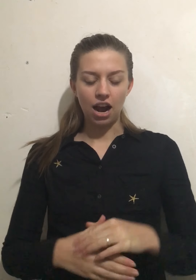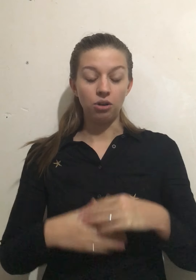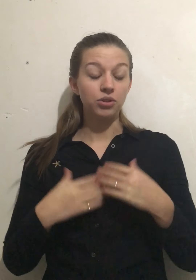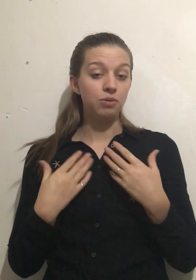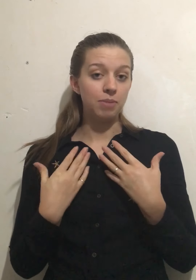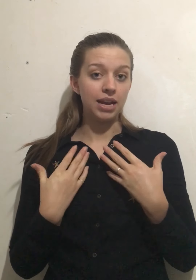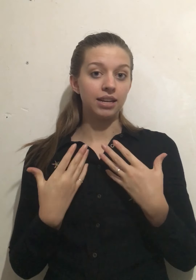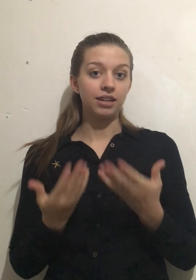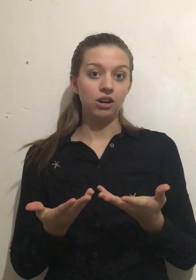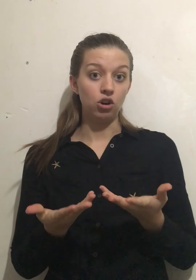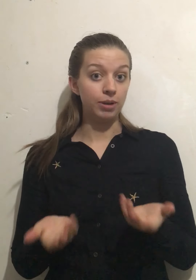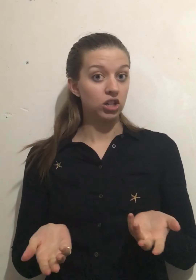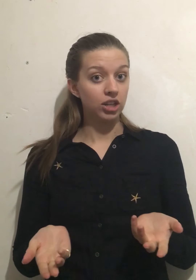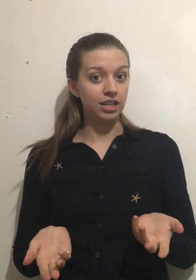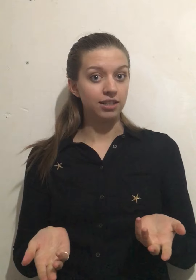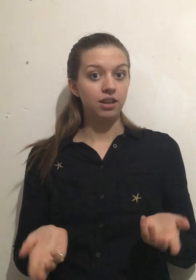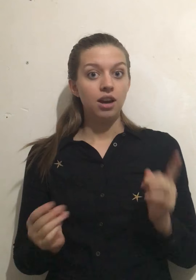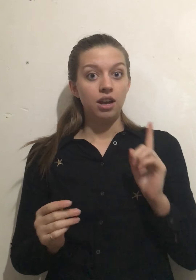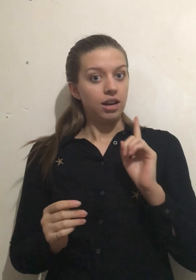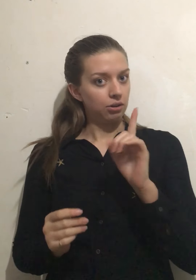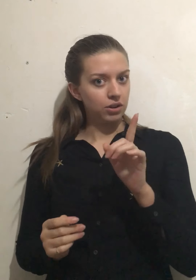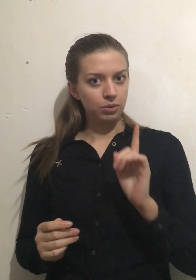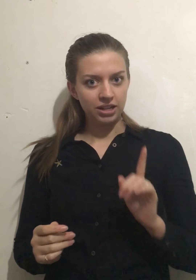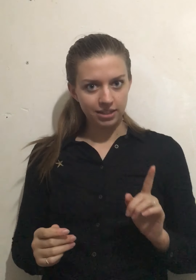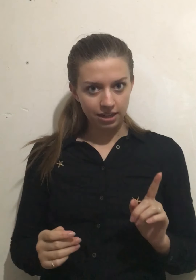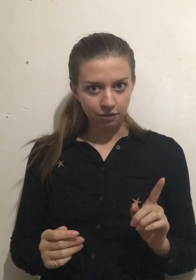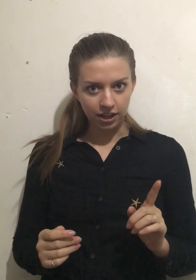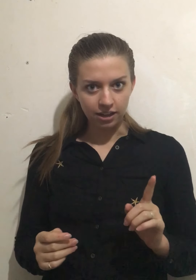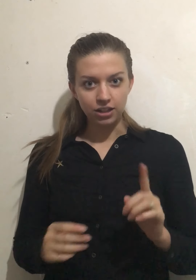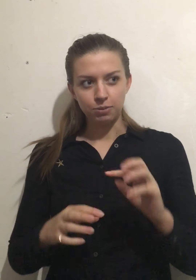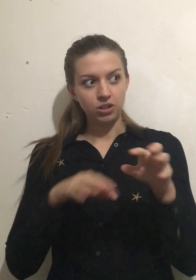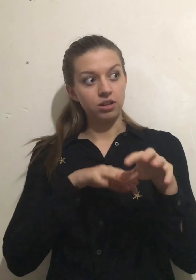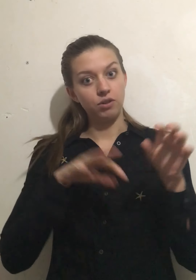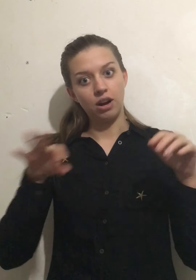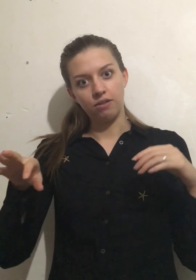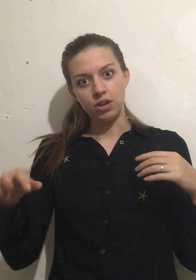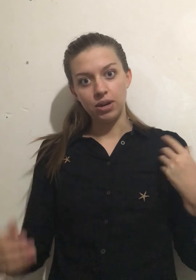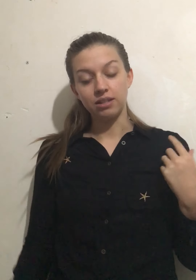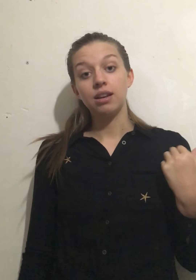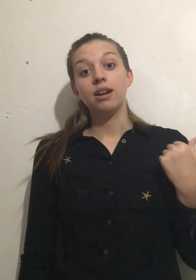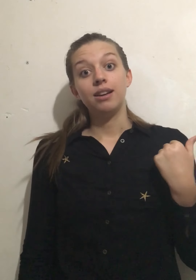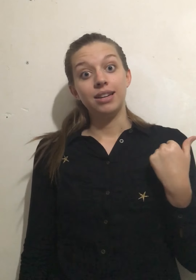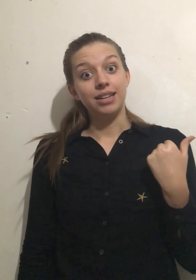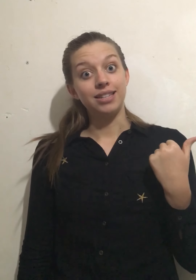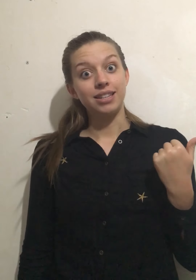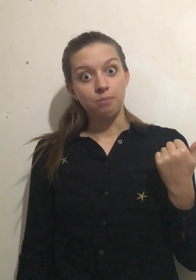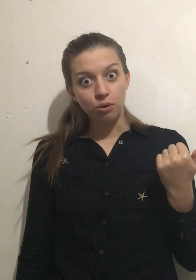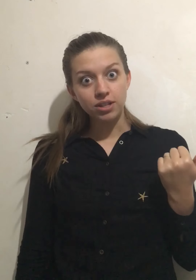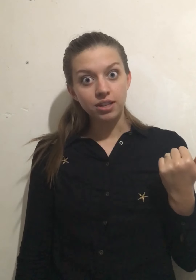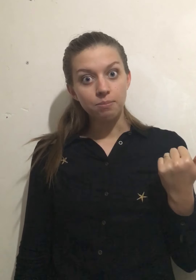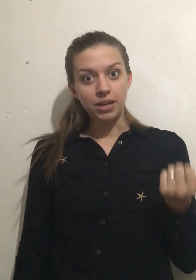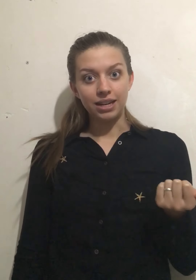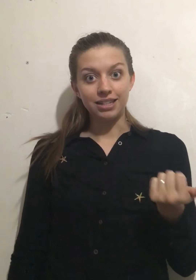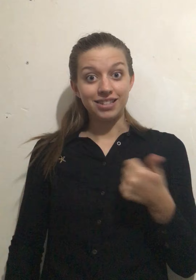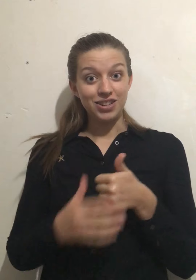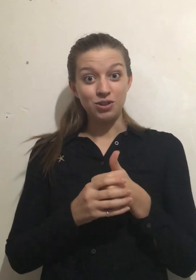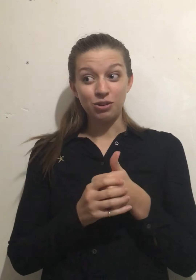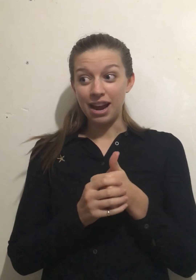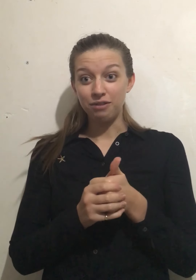how to make no-bake cookies. Now here's why it's significant, especially if you're out of the US. It's important because you don't have to